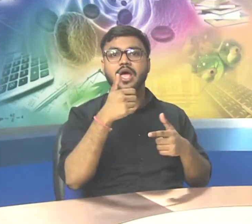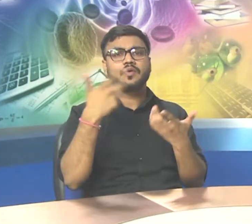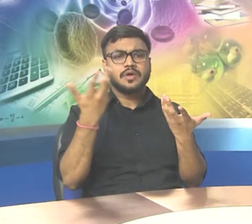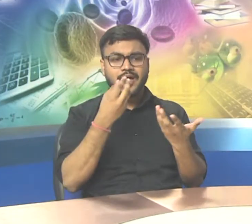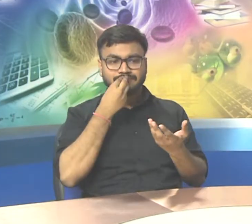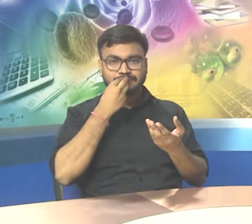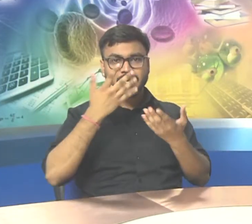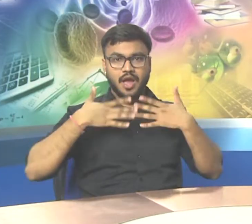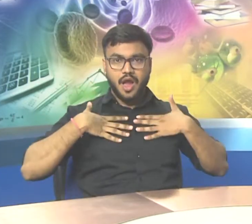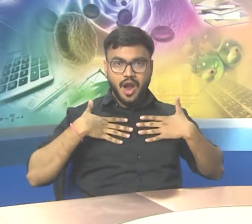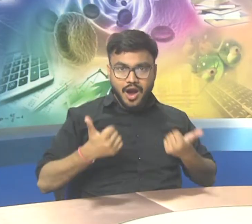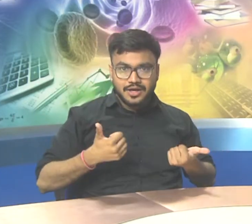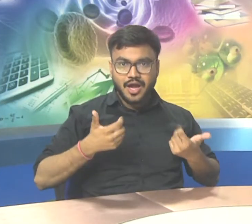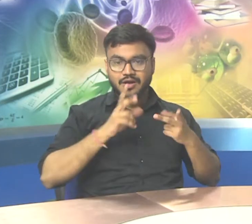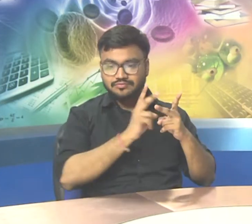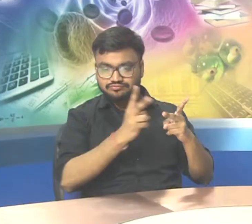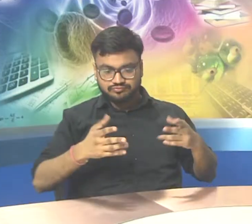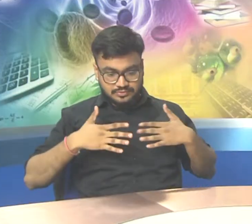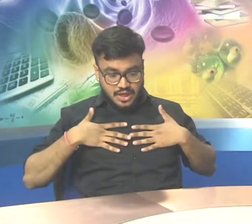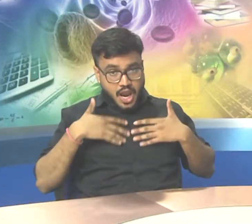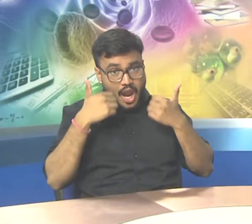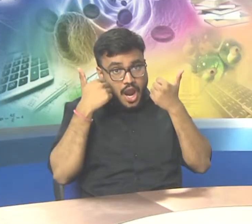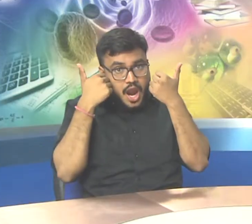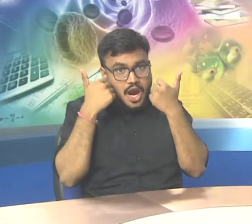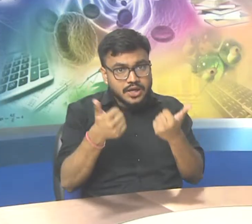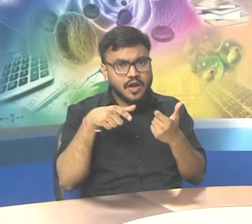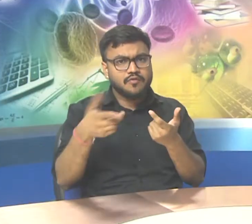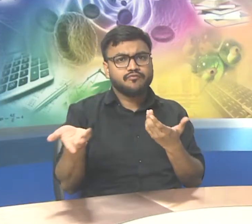Food is a very important part of our life